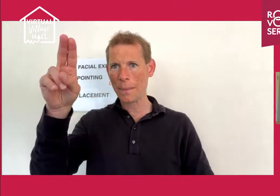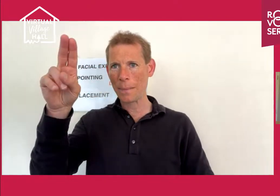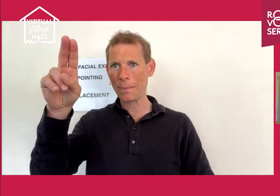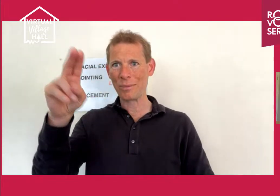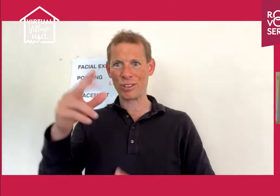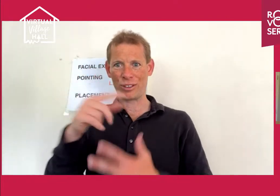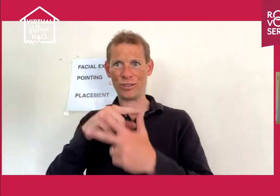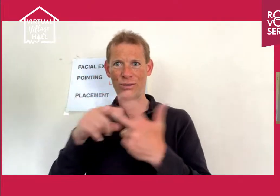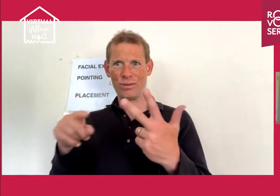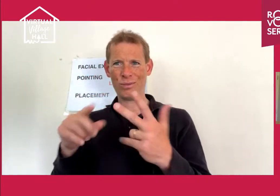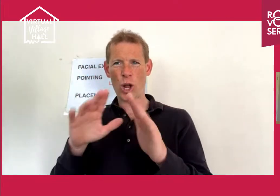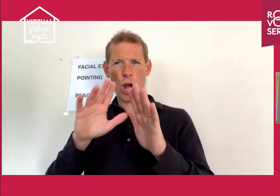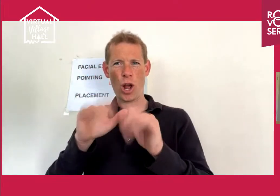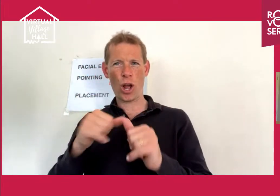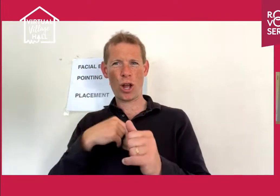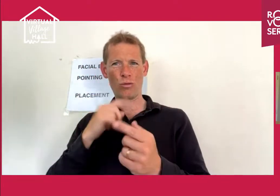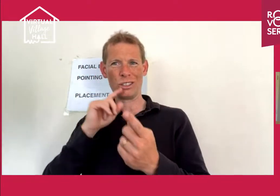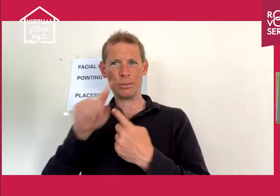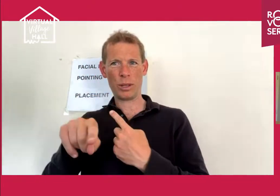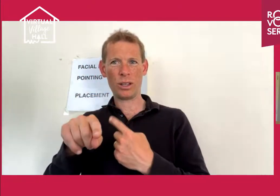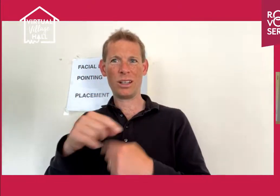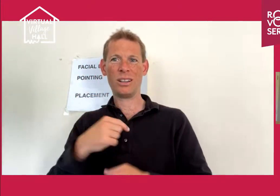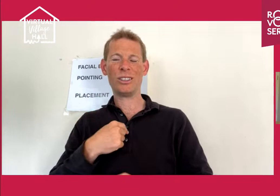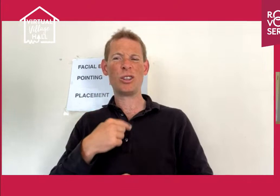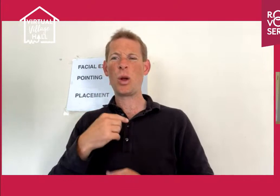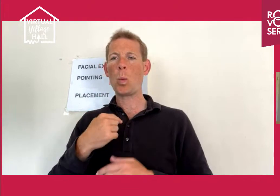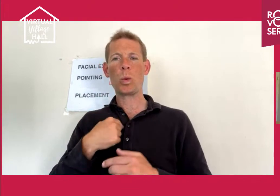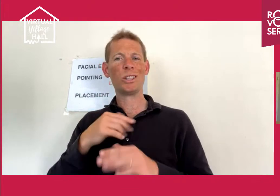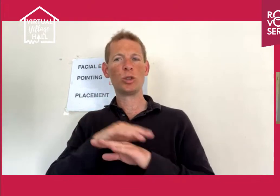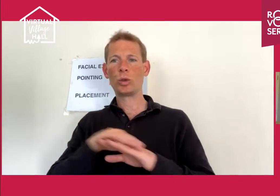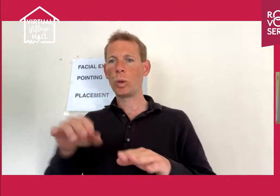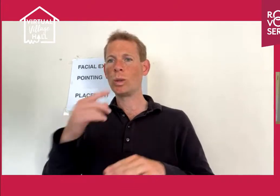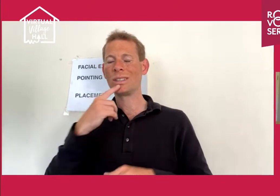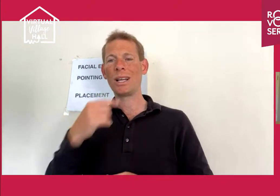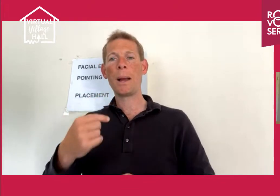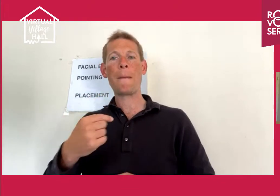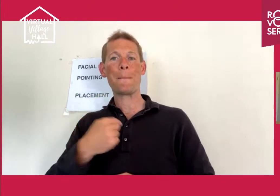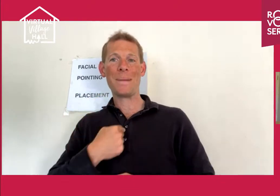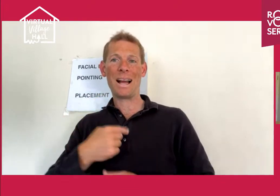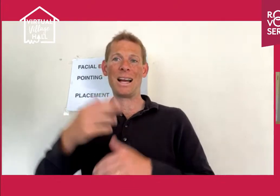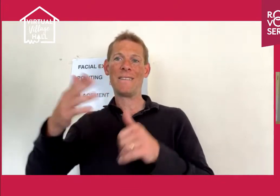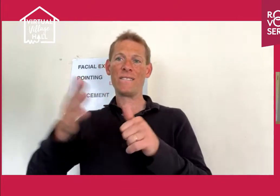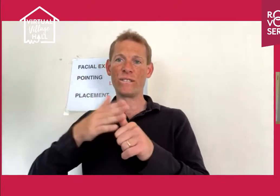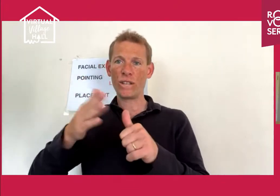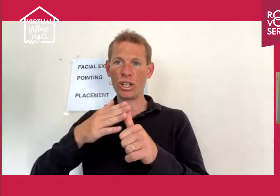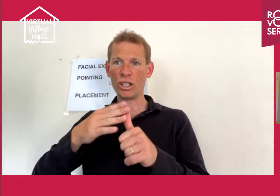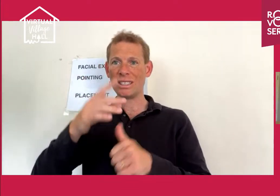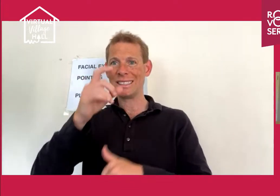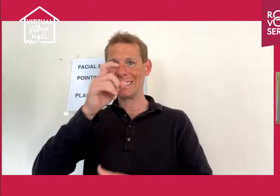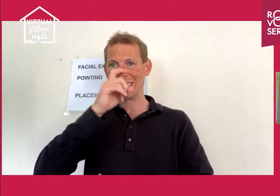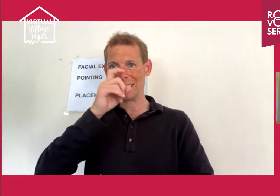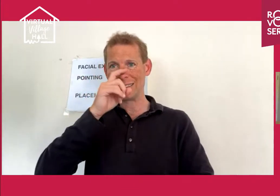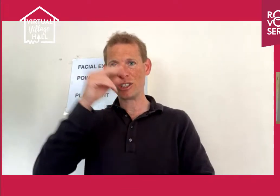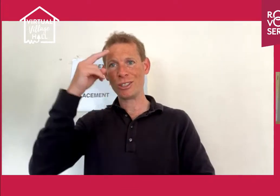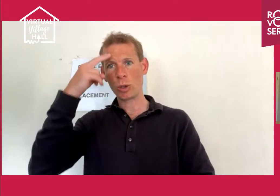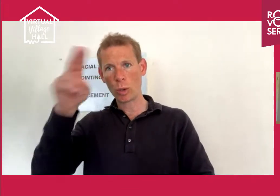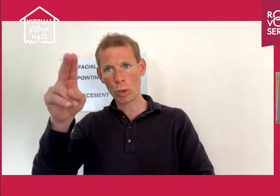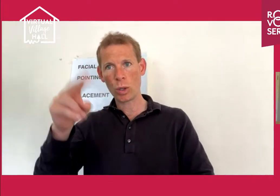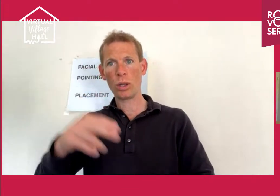your sisters' names? And I've got three sisters, then how am I going to make it visual? So I don't say my first